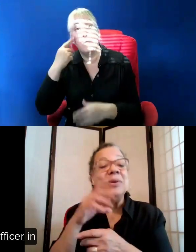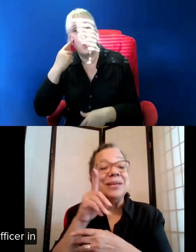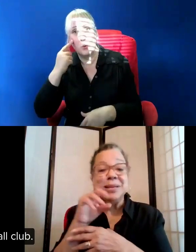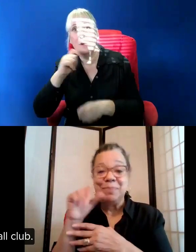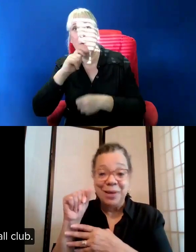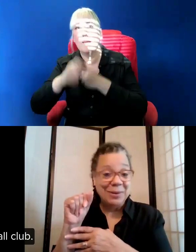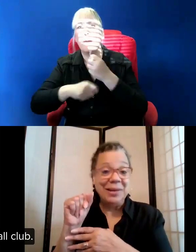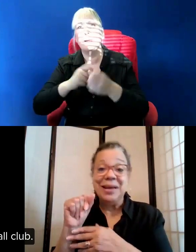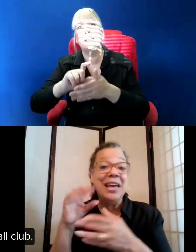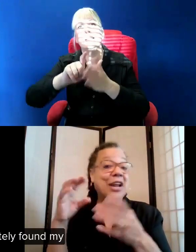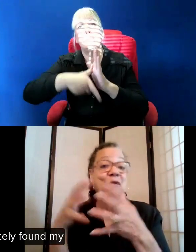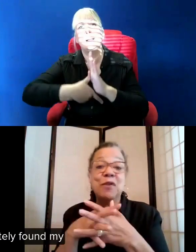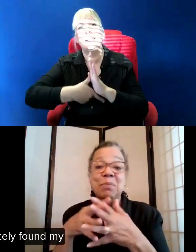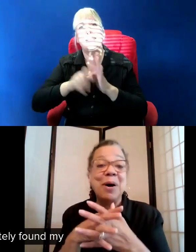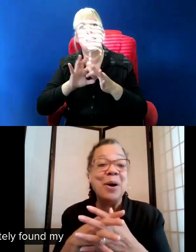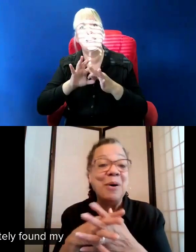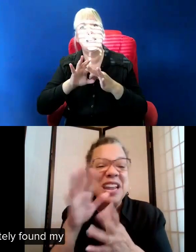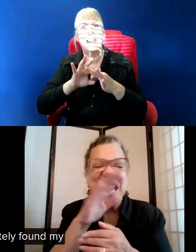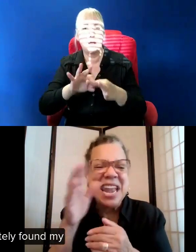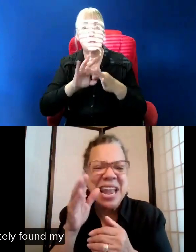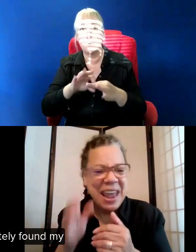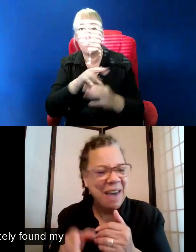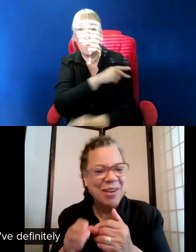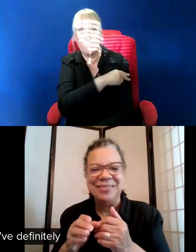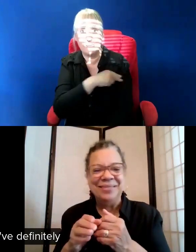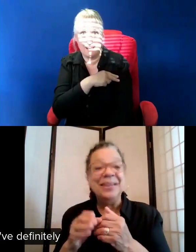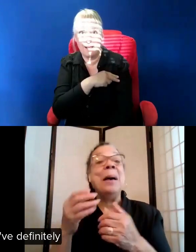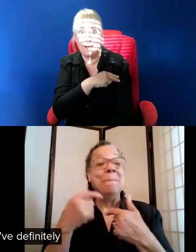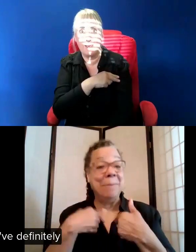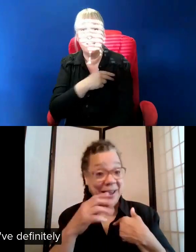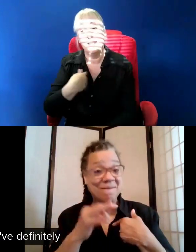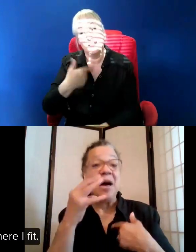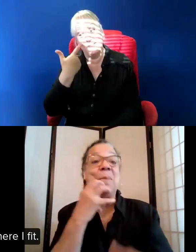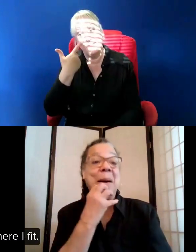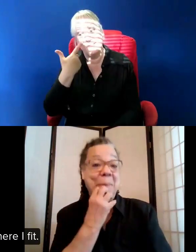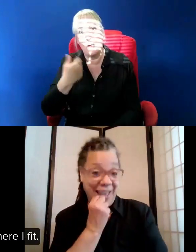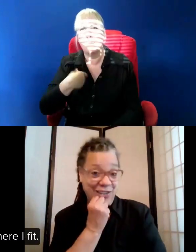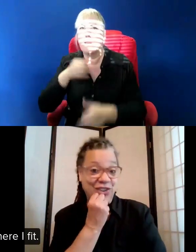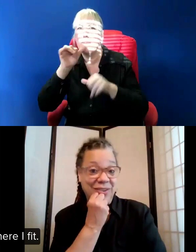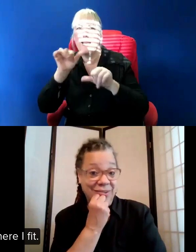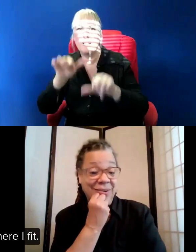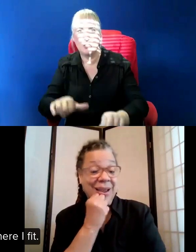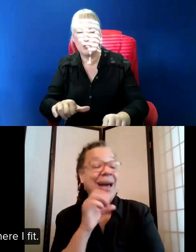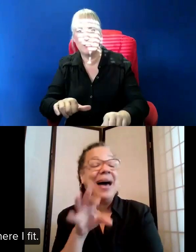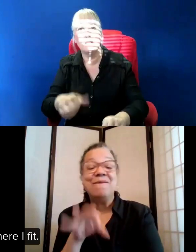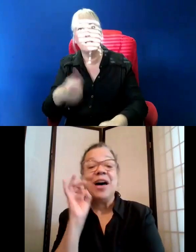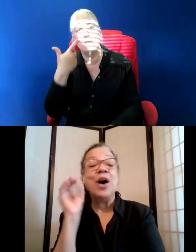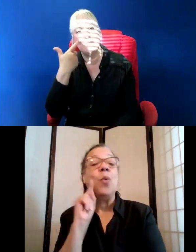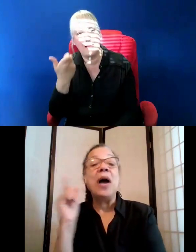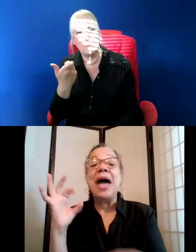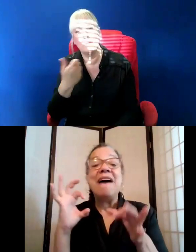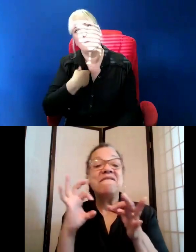liaison officer in a football club, but I've definitely found my passion and I've definitely found where I fit.